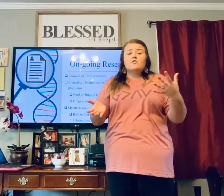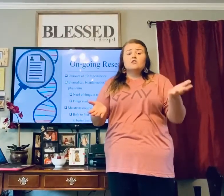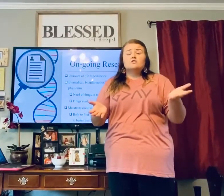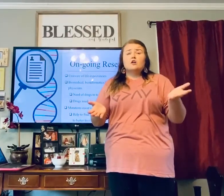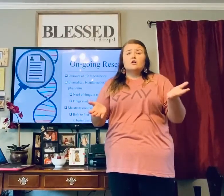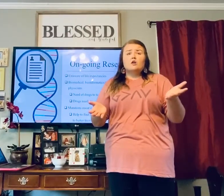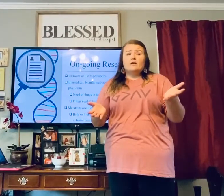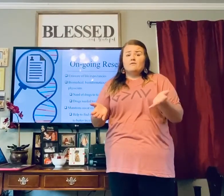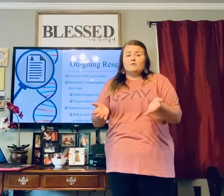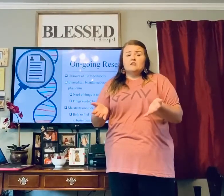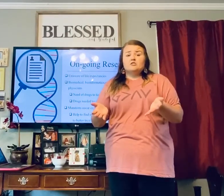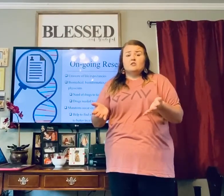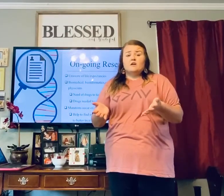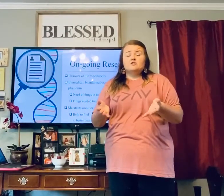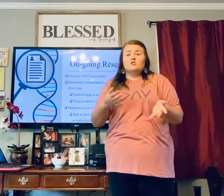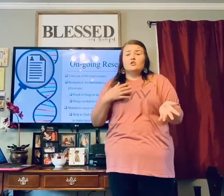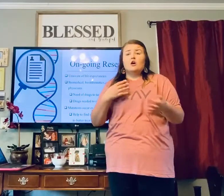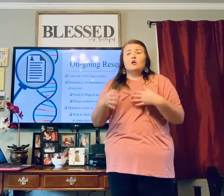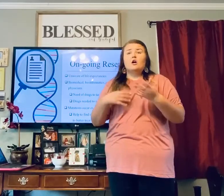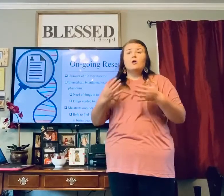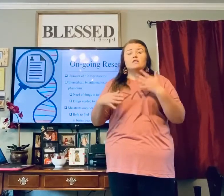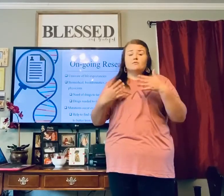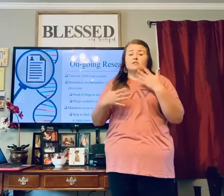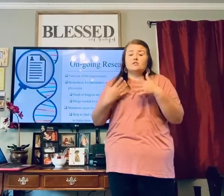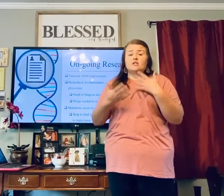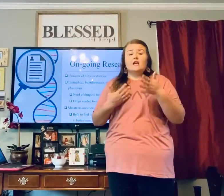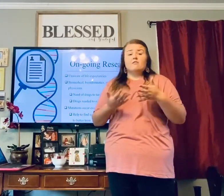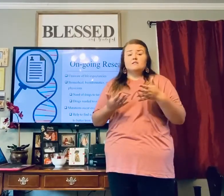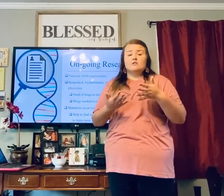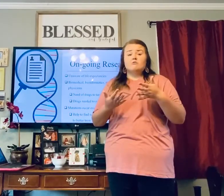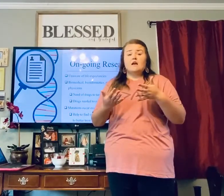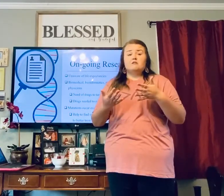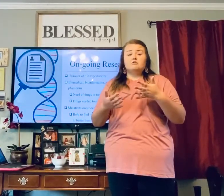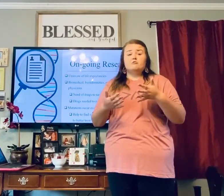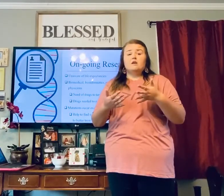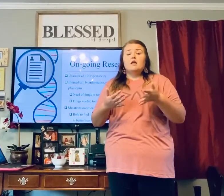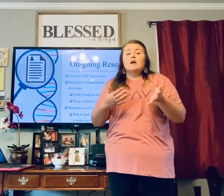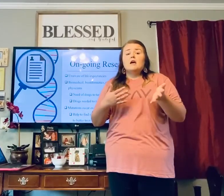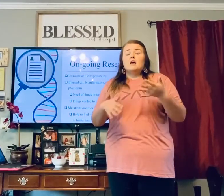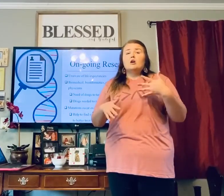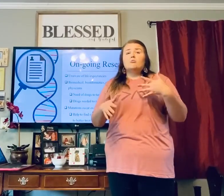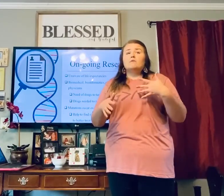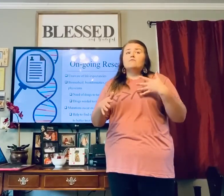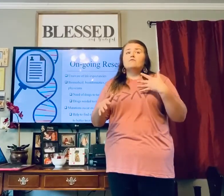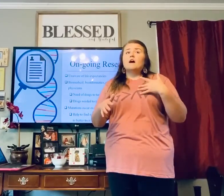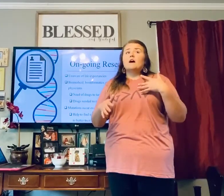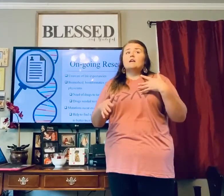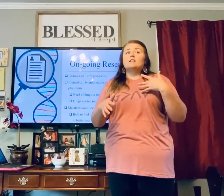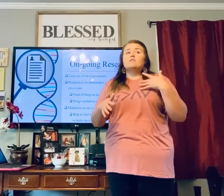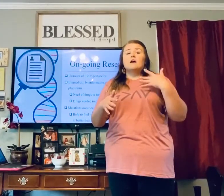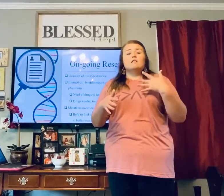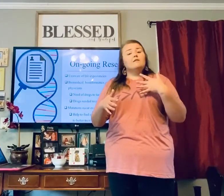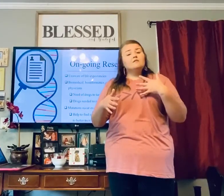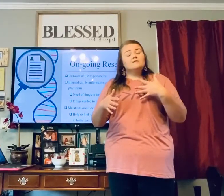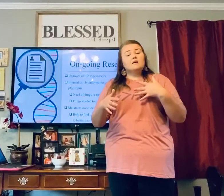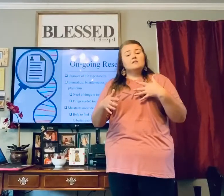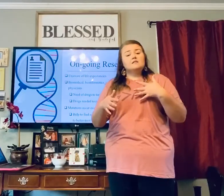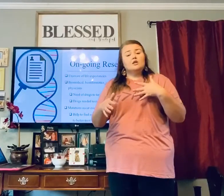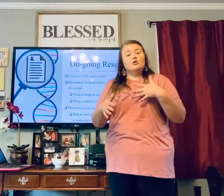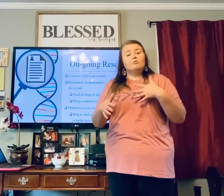there's not a lot of information on that. So they're always researching every single day to help find that life expectancy number